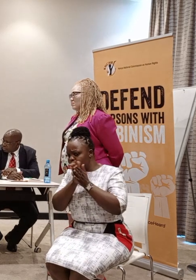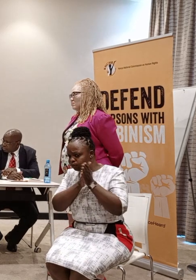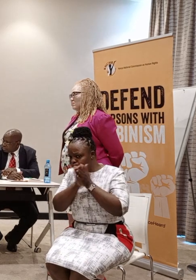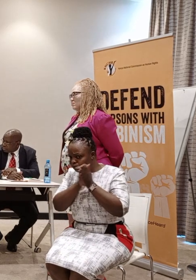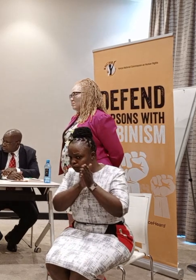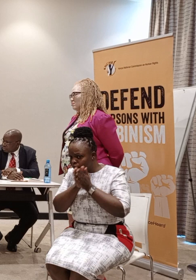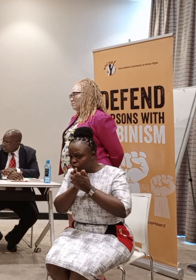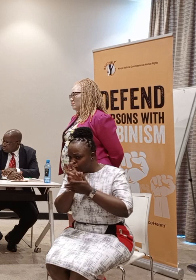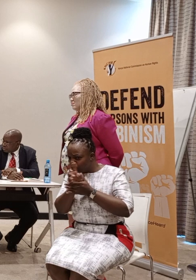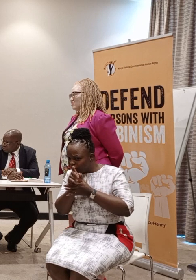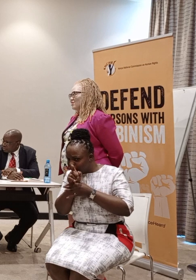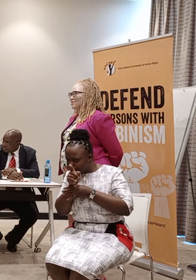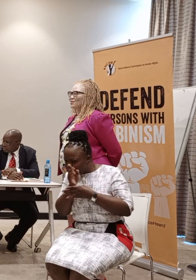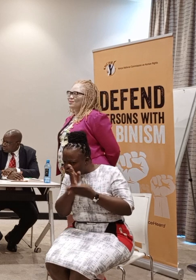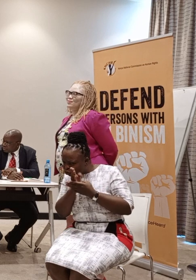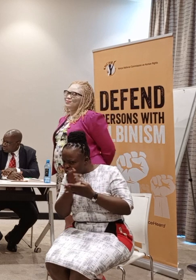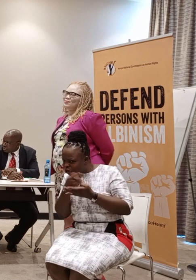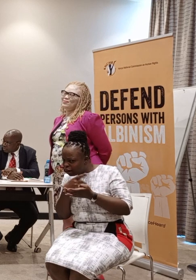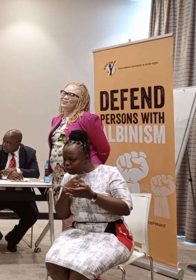had red blood.